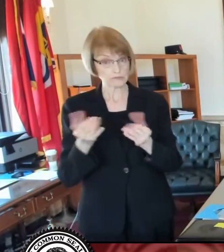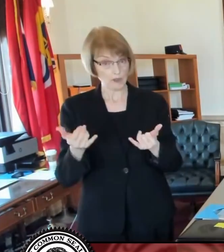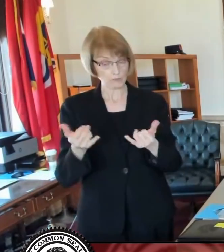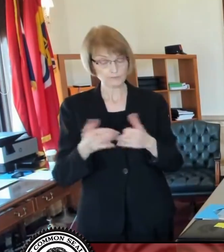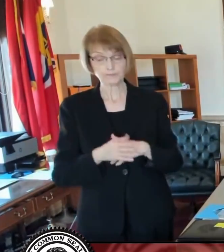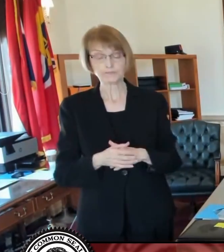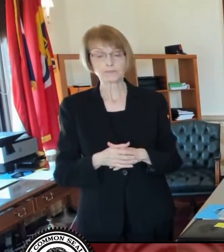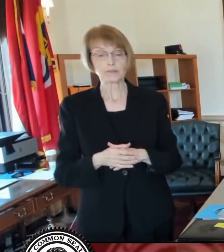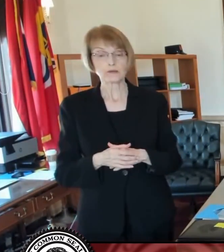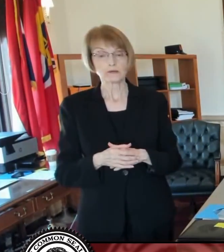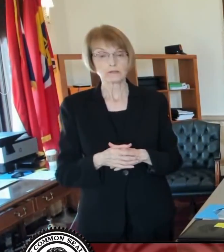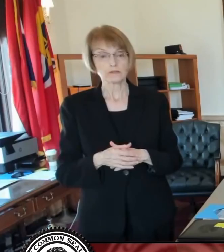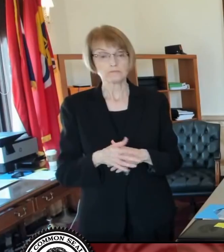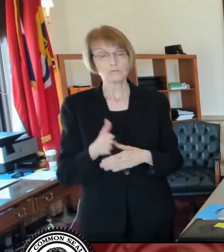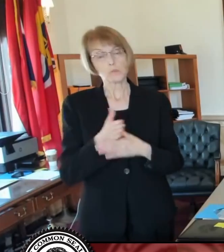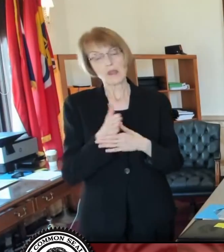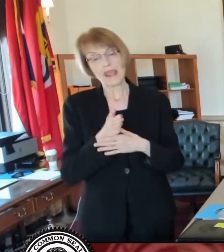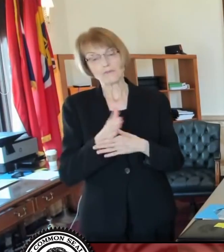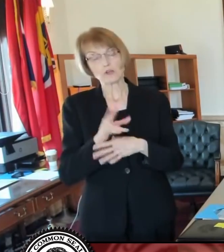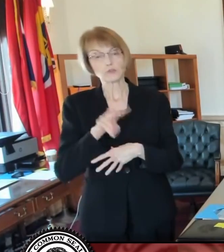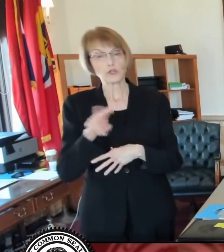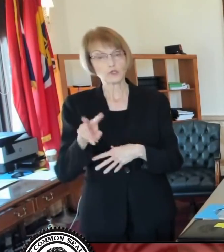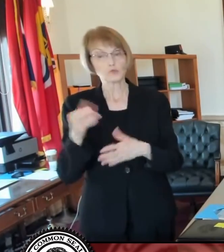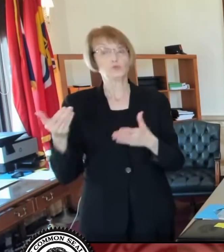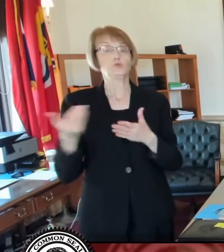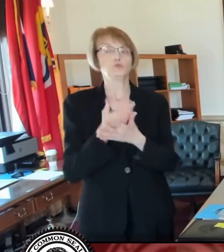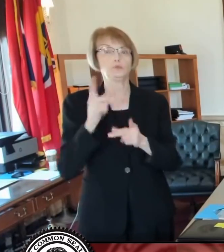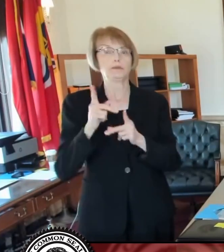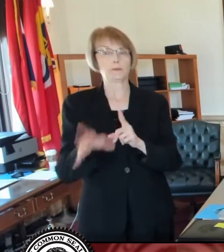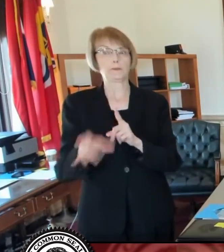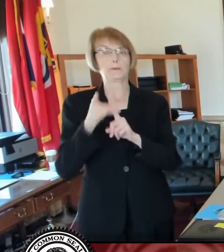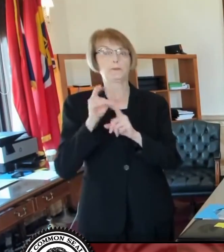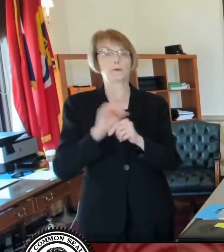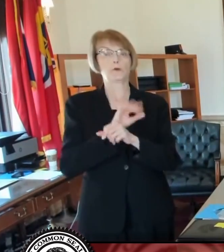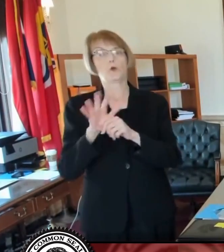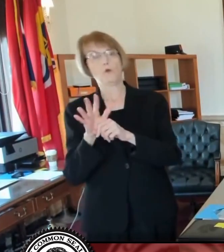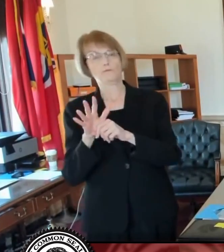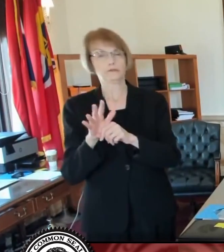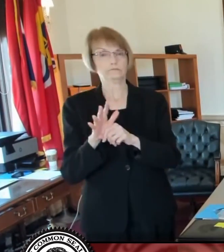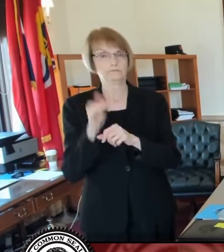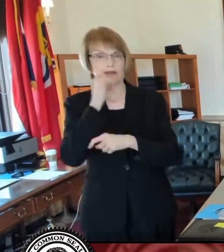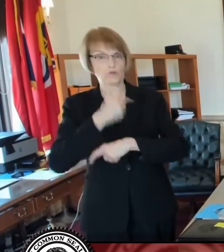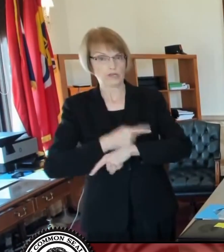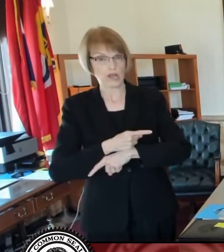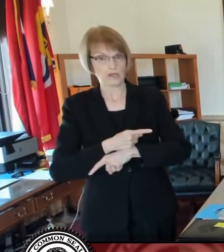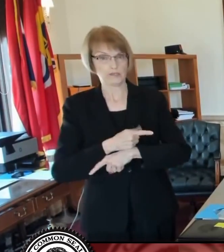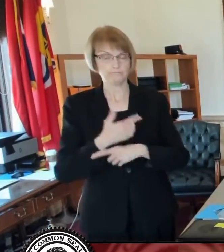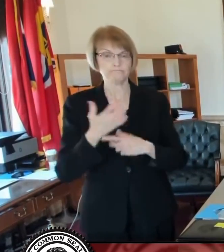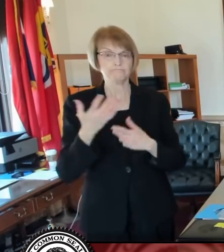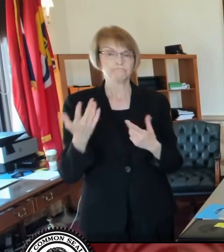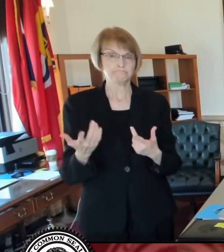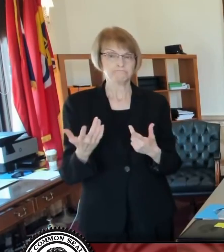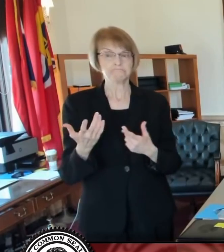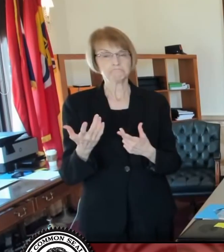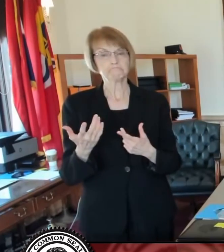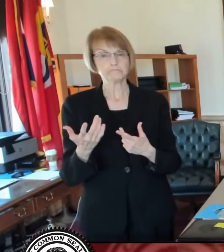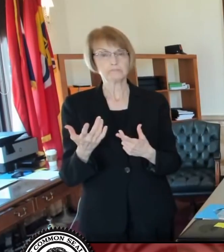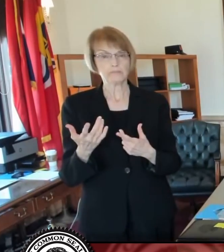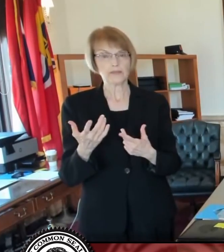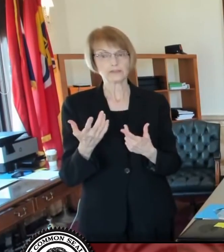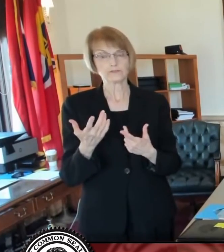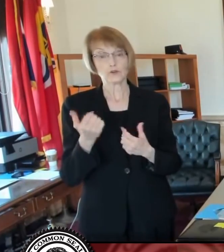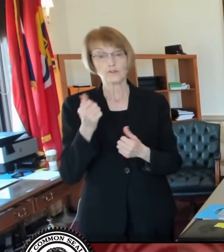we are averaging 22 cases a day, new cases a day. That's about 7 cases